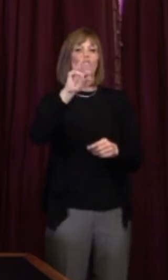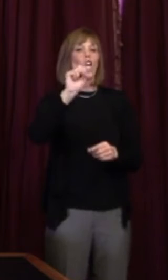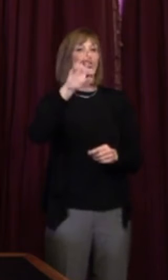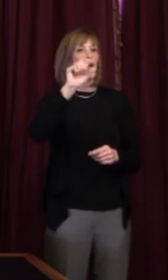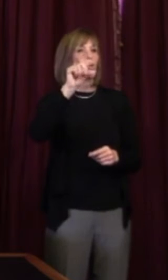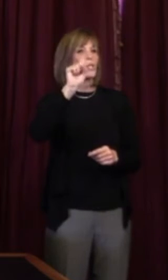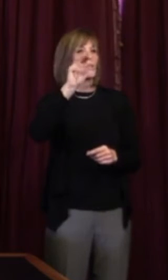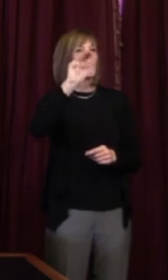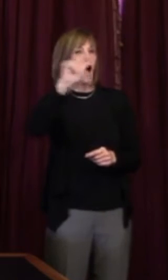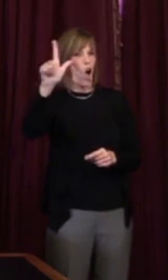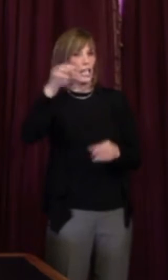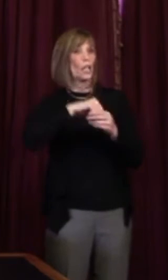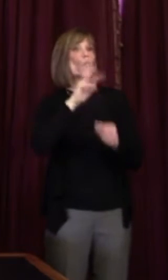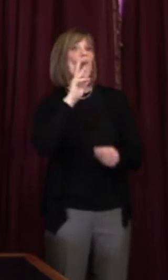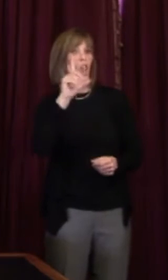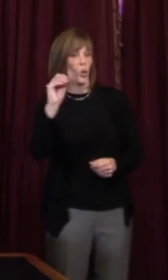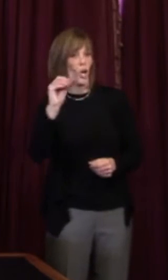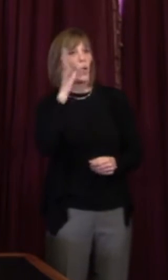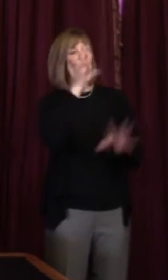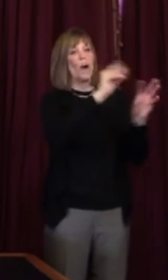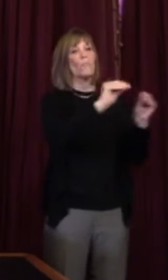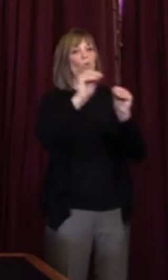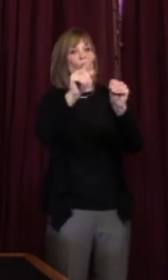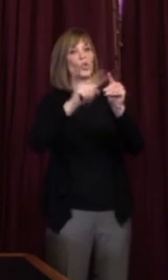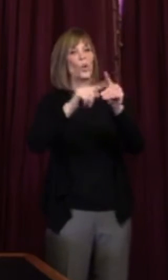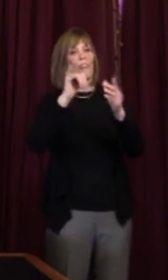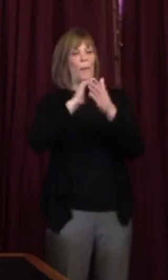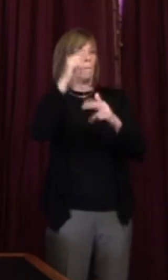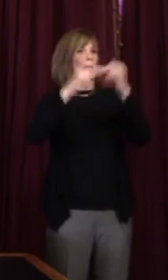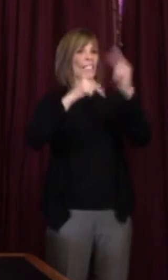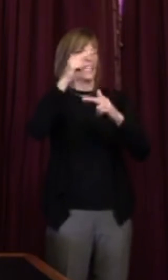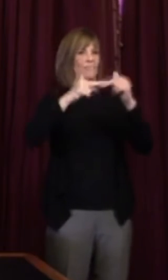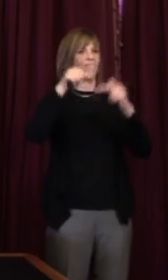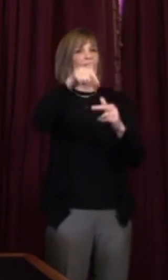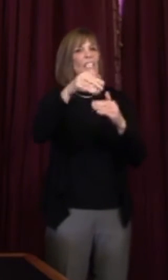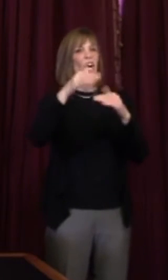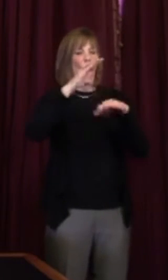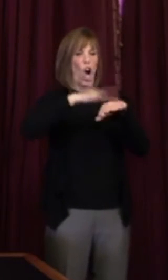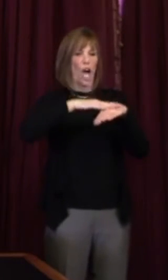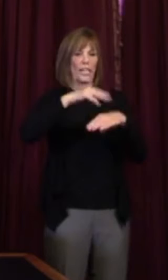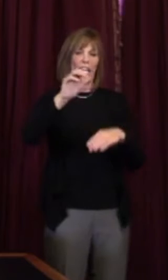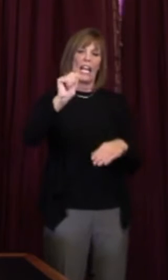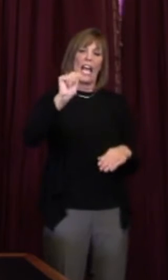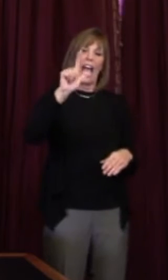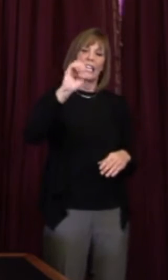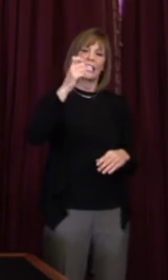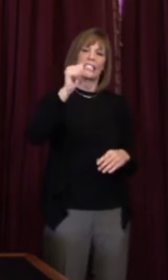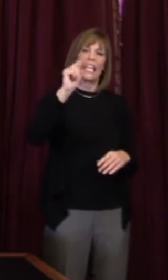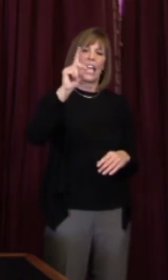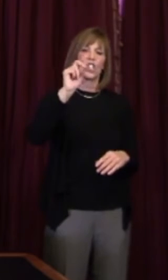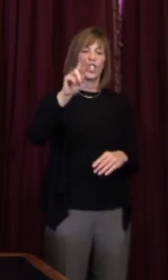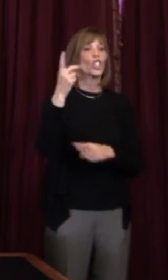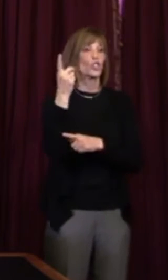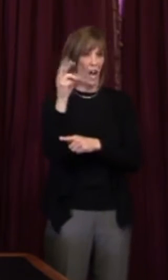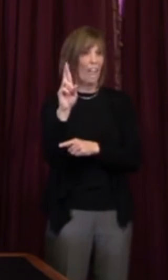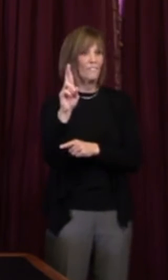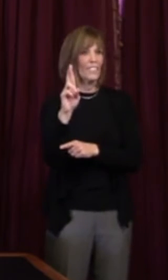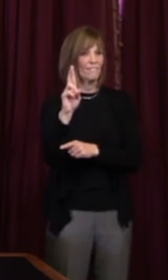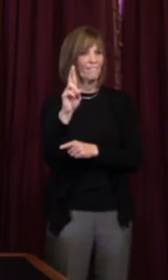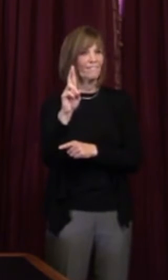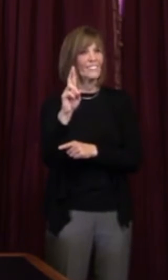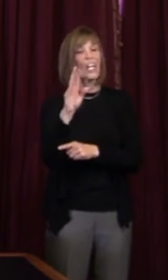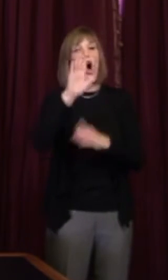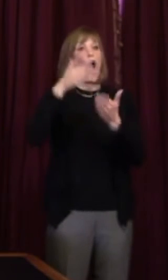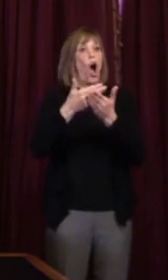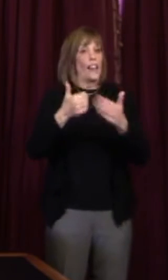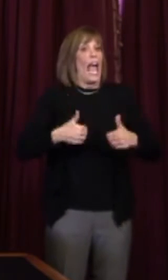in Waterloo, we'll move to a nearby industrial building at Alexander Drive. Addresses for all the